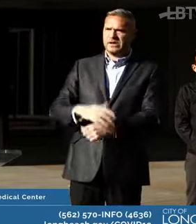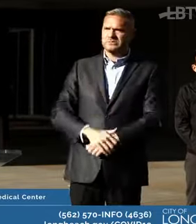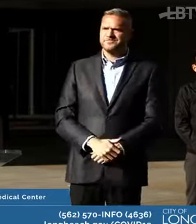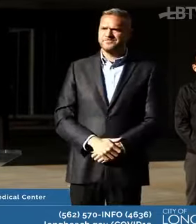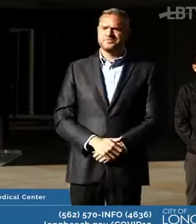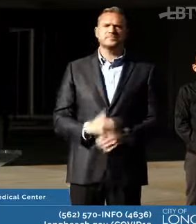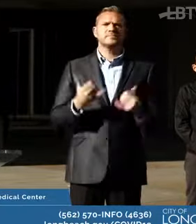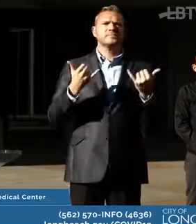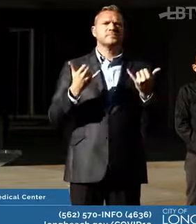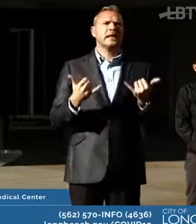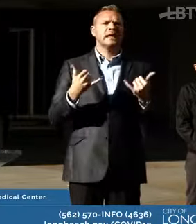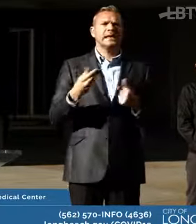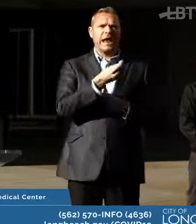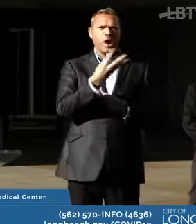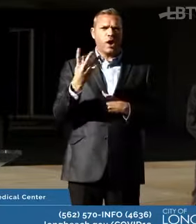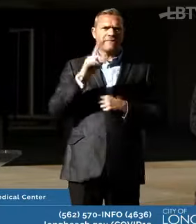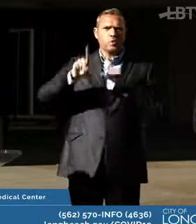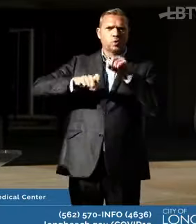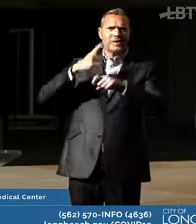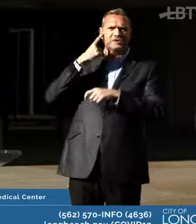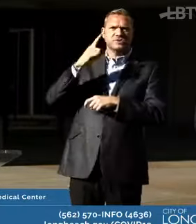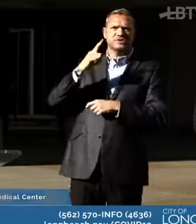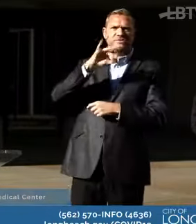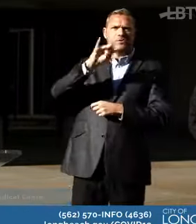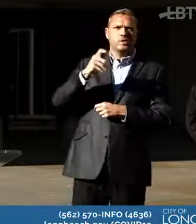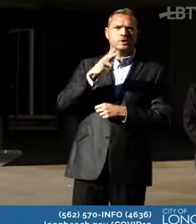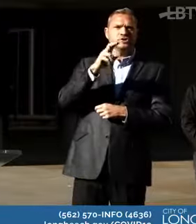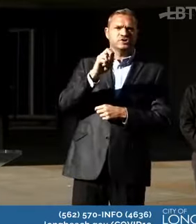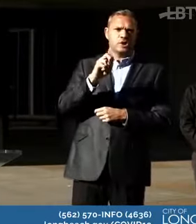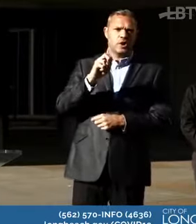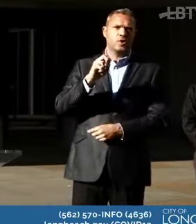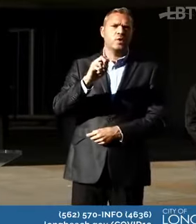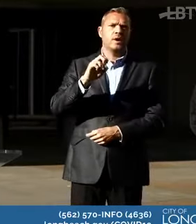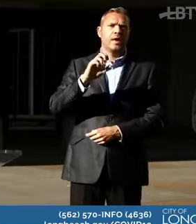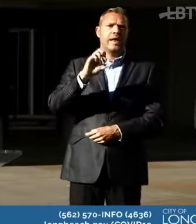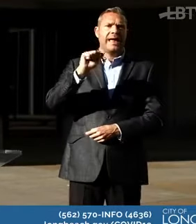Now we have a few questions for Joe Avellino, the CEO of College Medical Center.